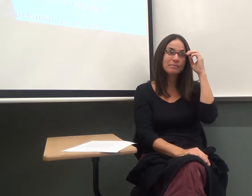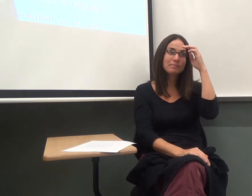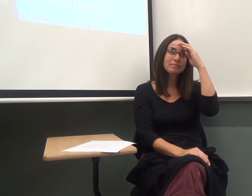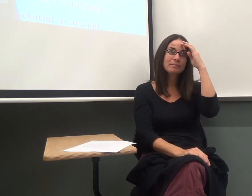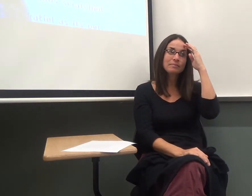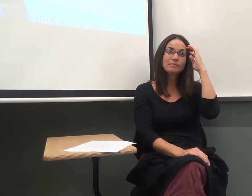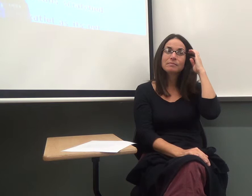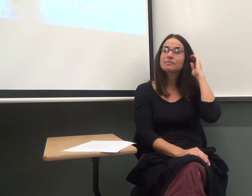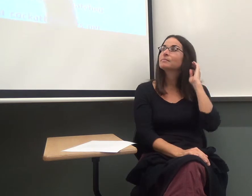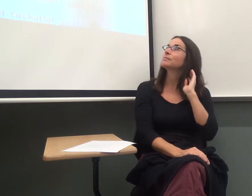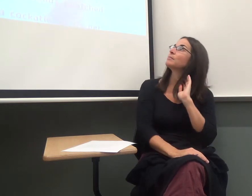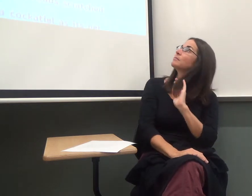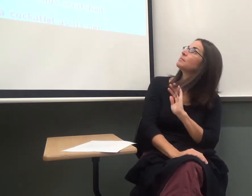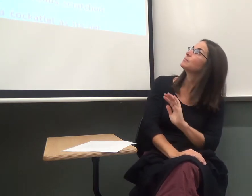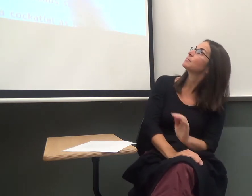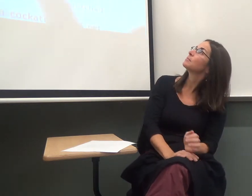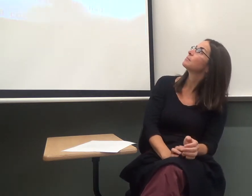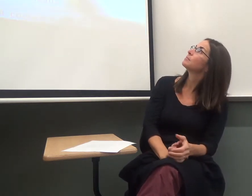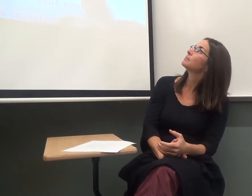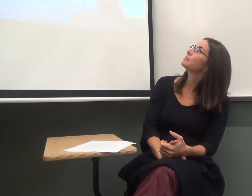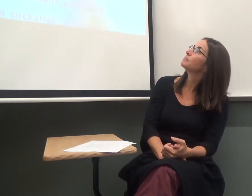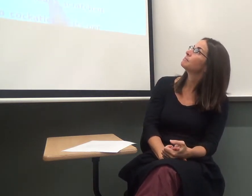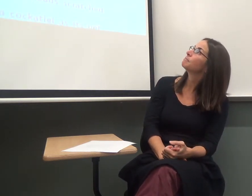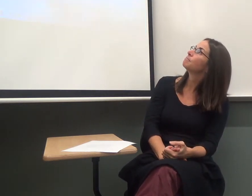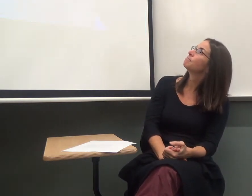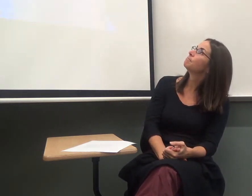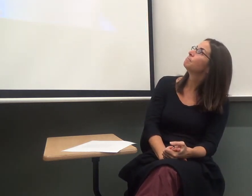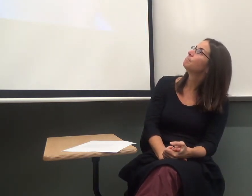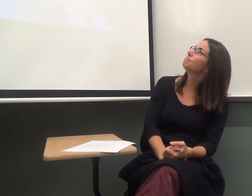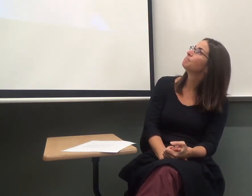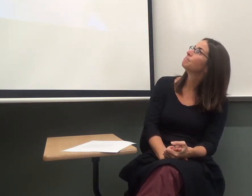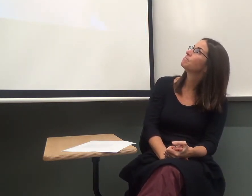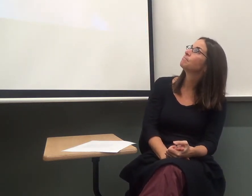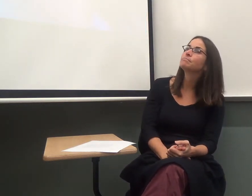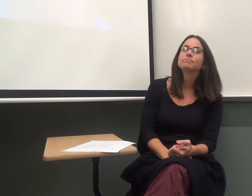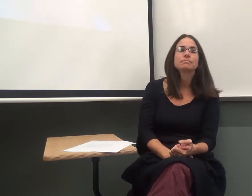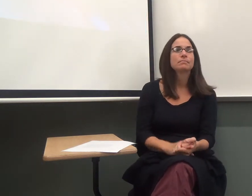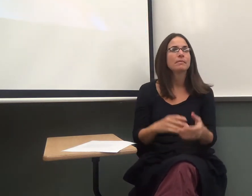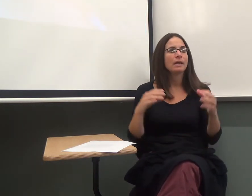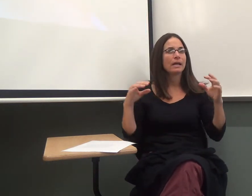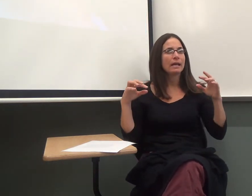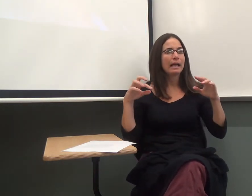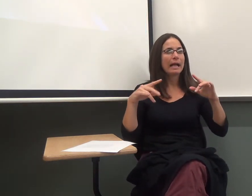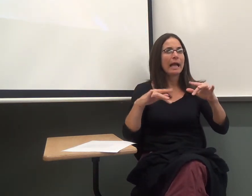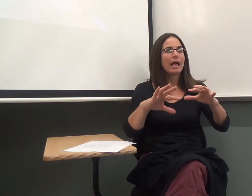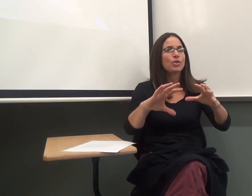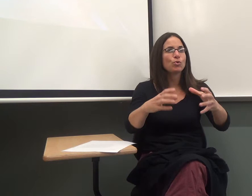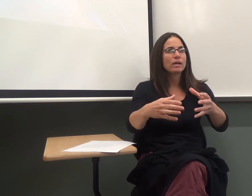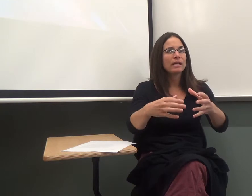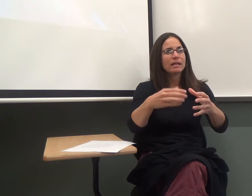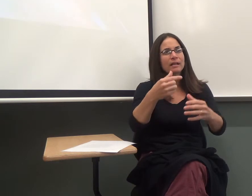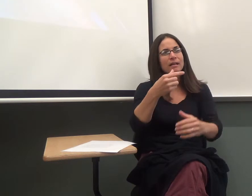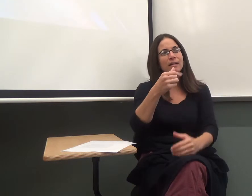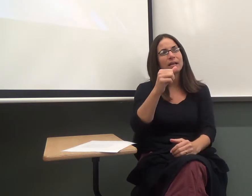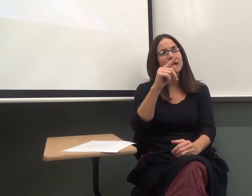All the family gatherings, all family gatherings. What are gatherings? Gatherings are things, aren't they?